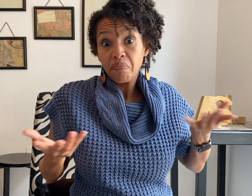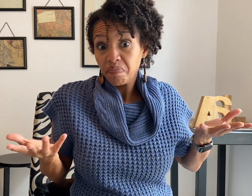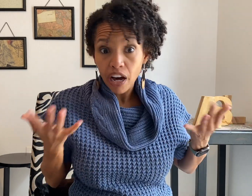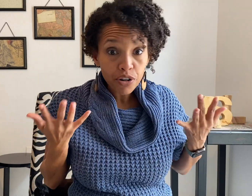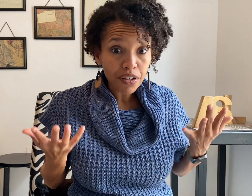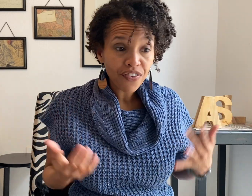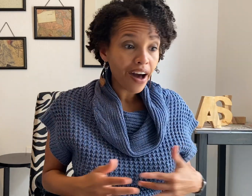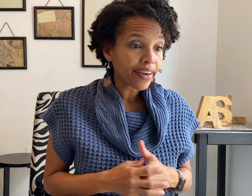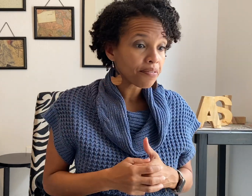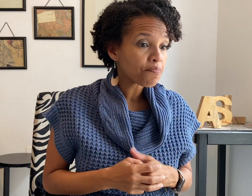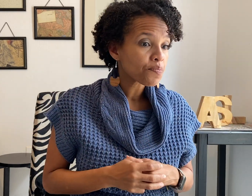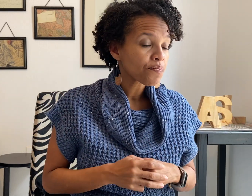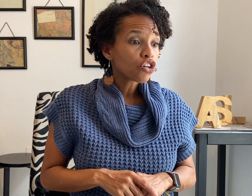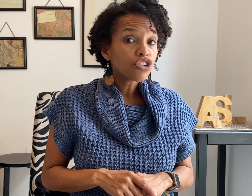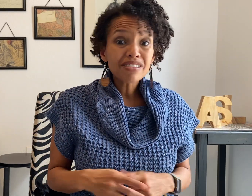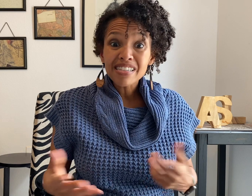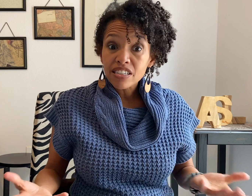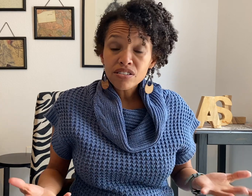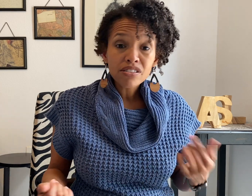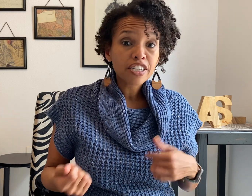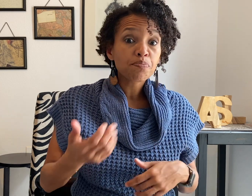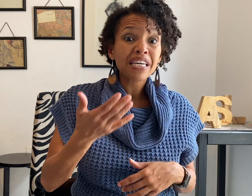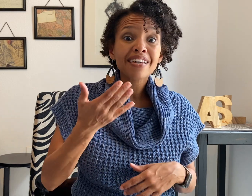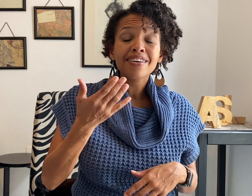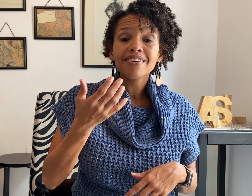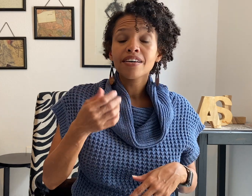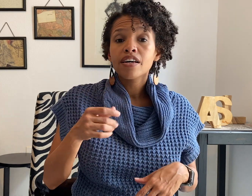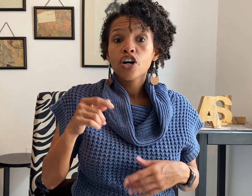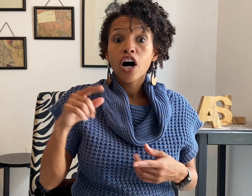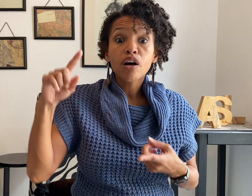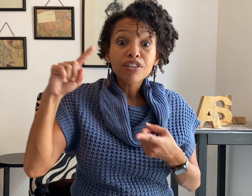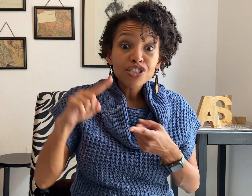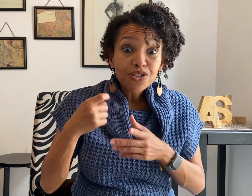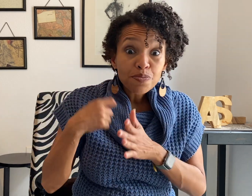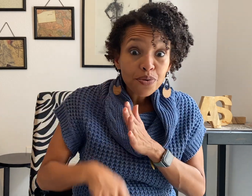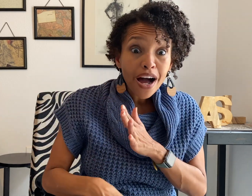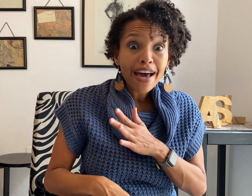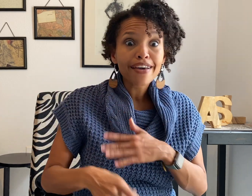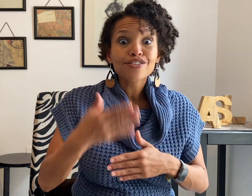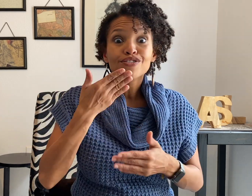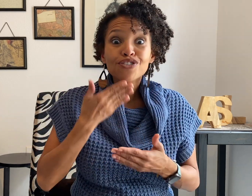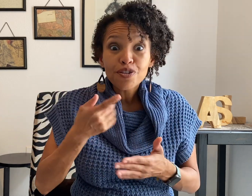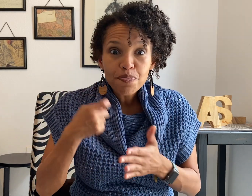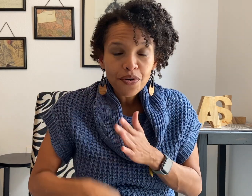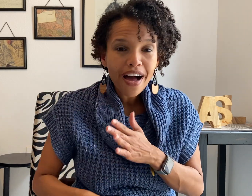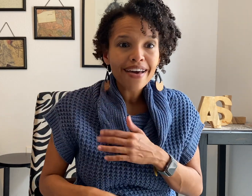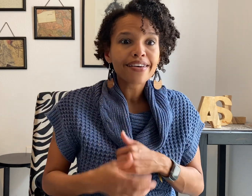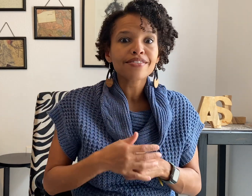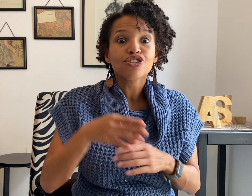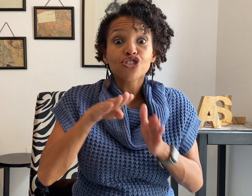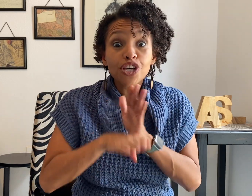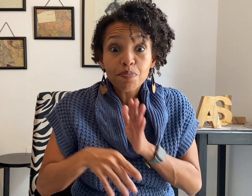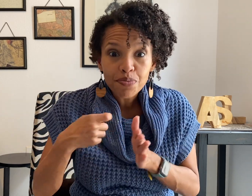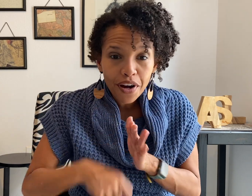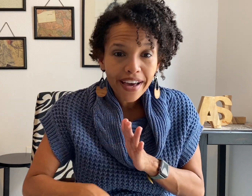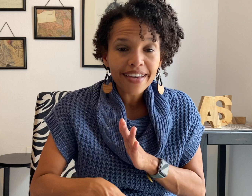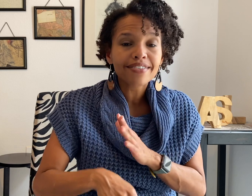That would be fine. Good deals could be reduced price, good price, cheap